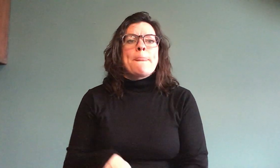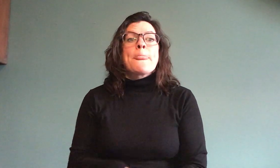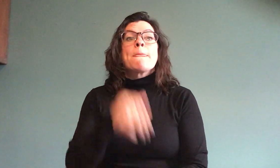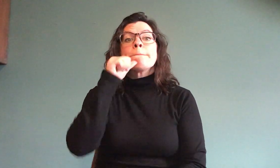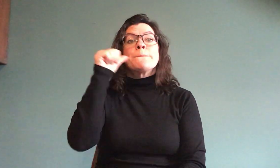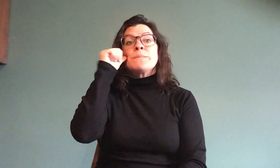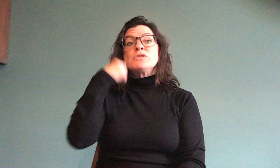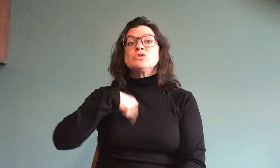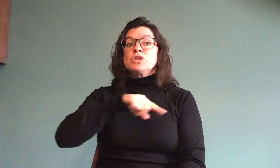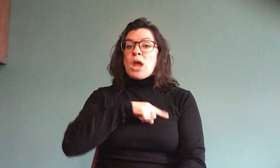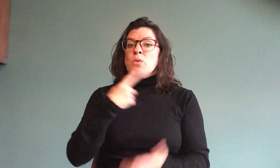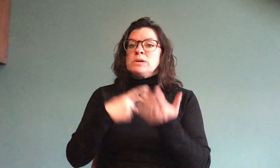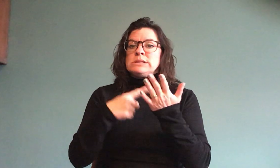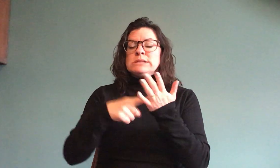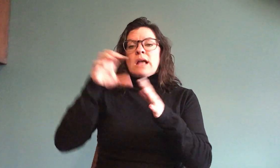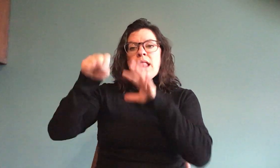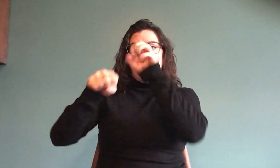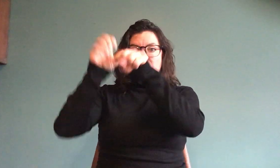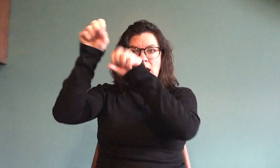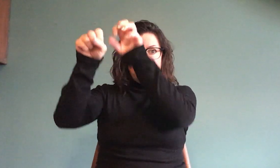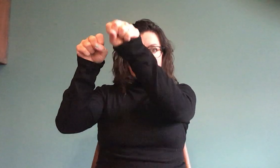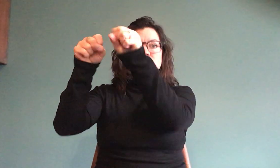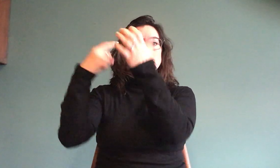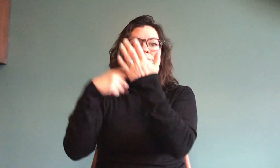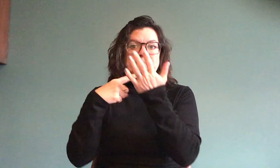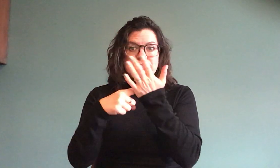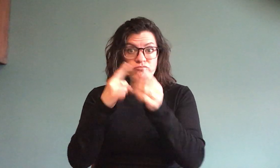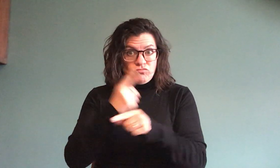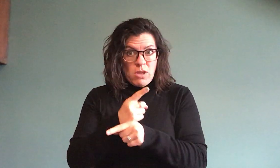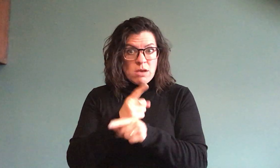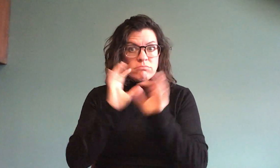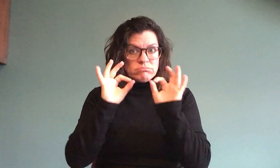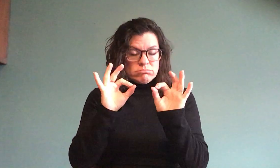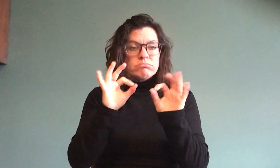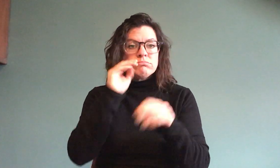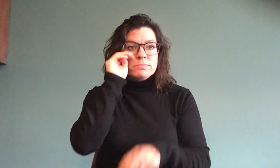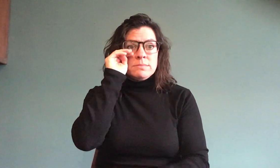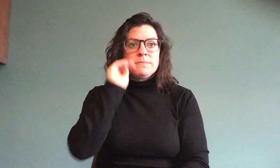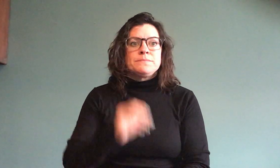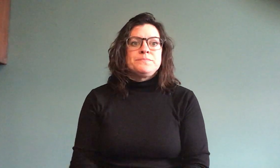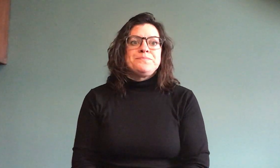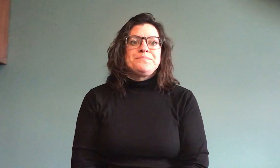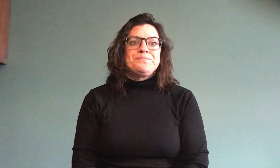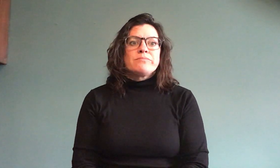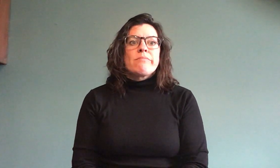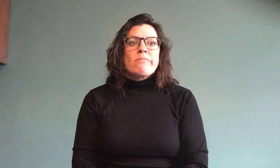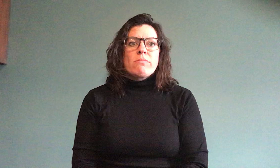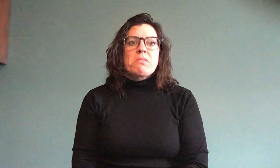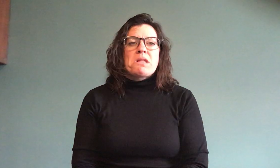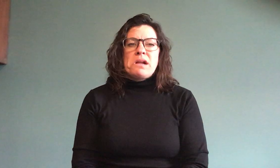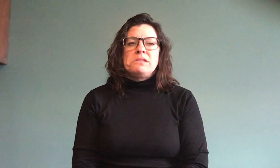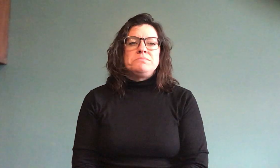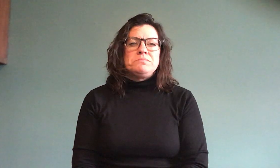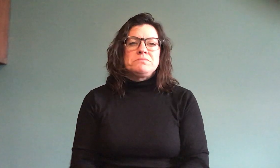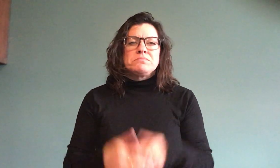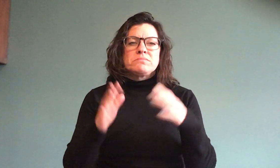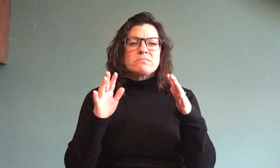Yeah. Okay. Let me get through here. Okay, what's happening here? Ladders. We got a